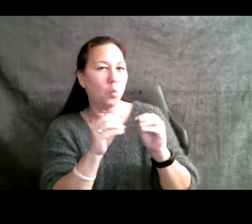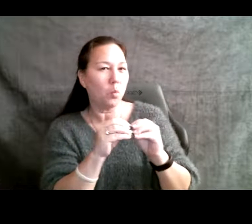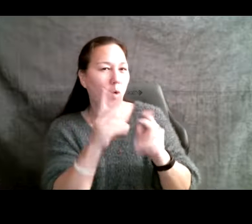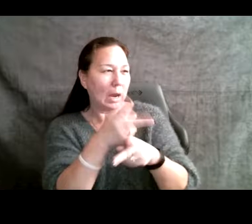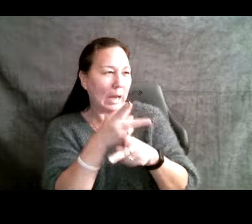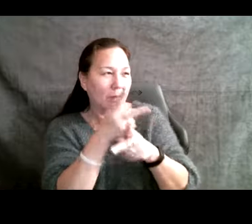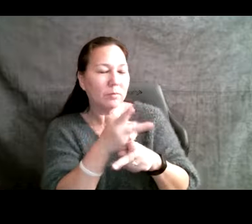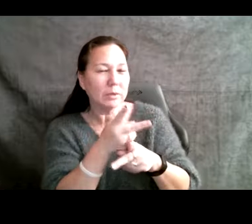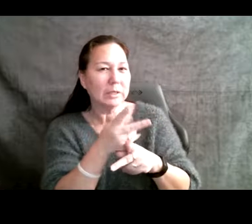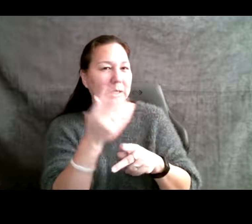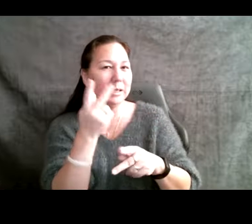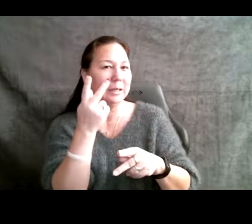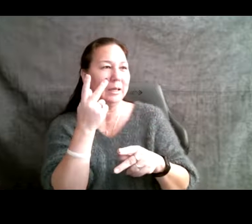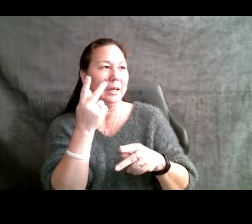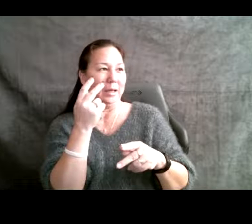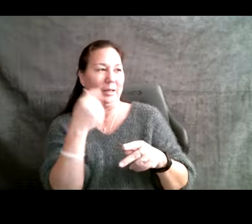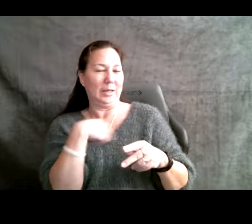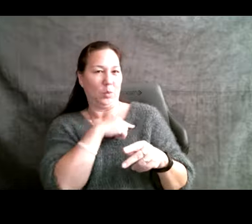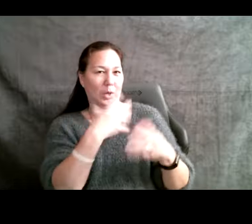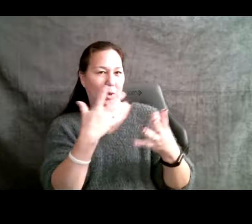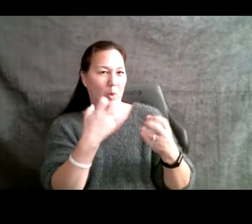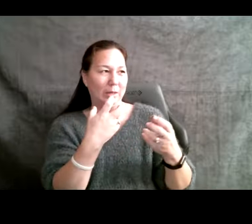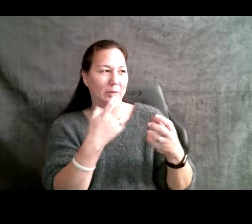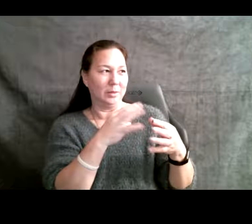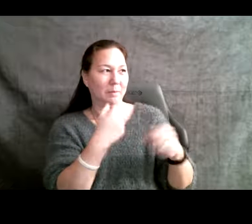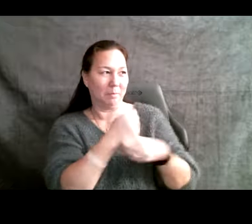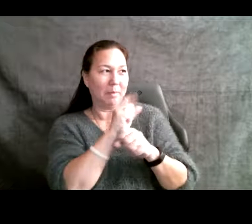that jive with the definition that we're all talking about as well.